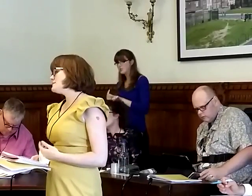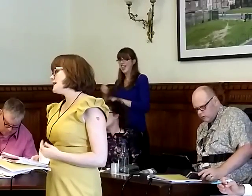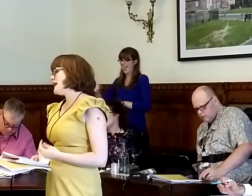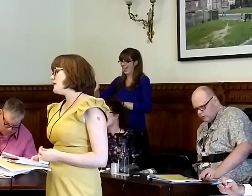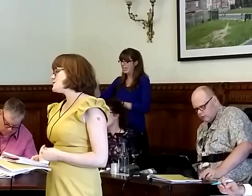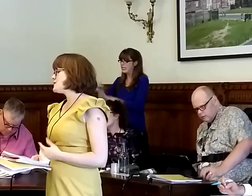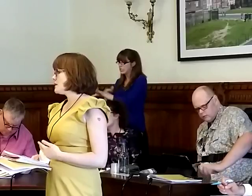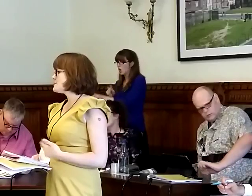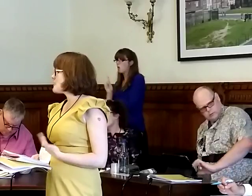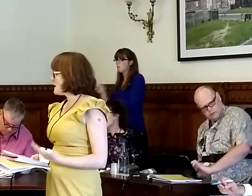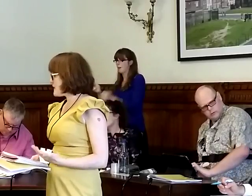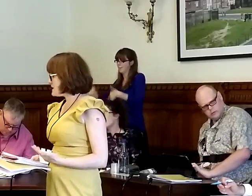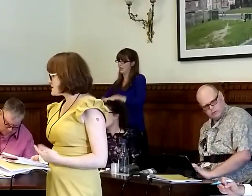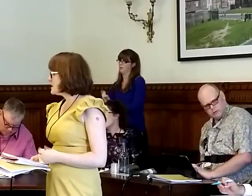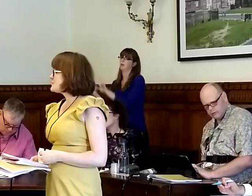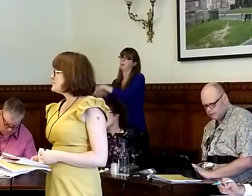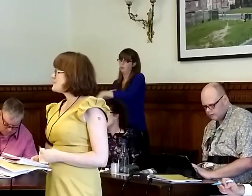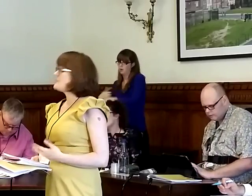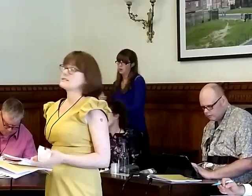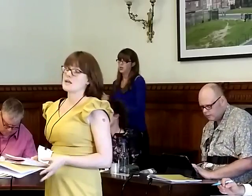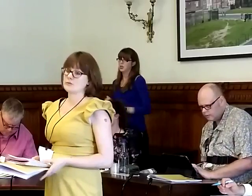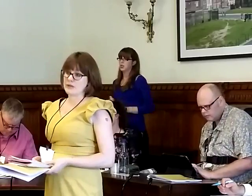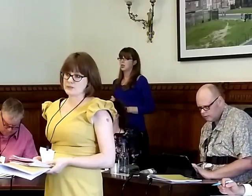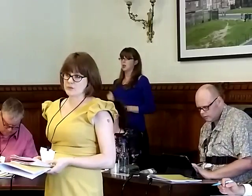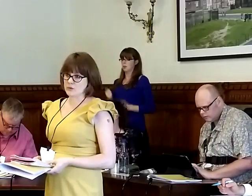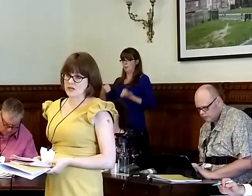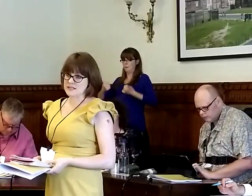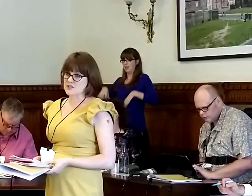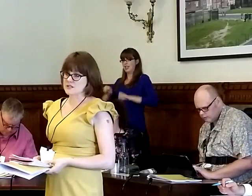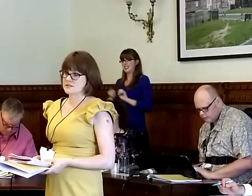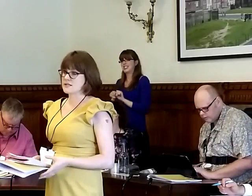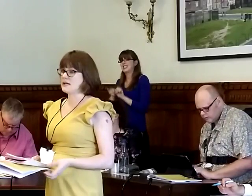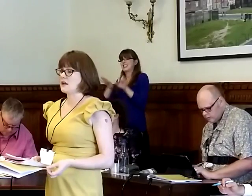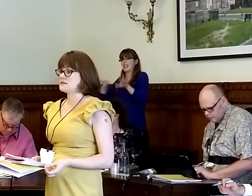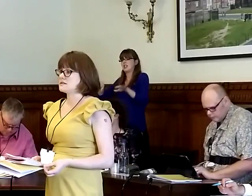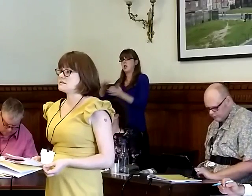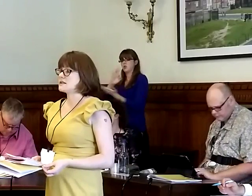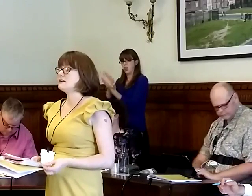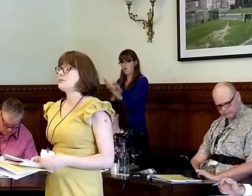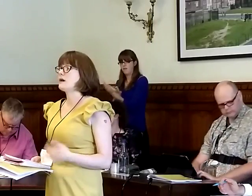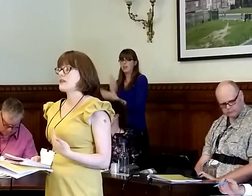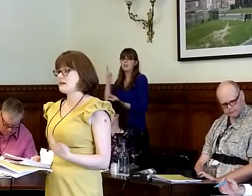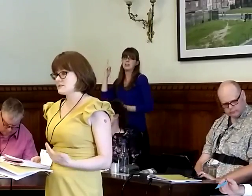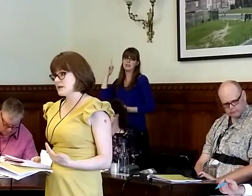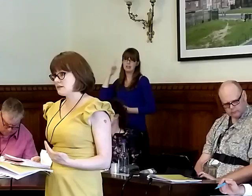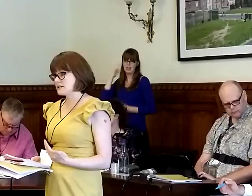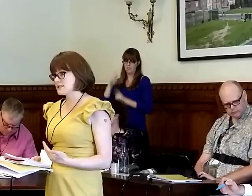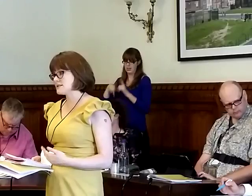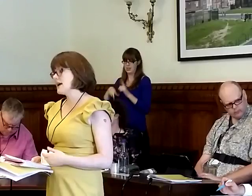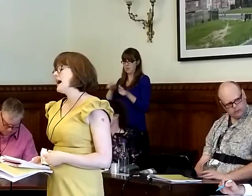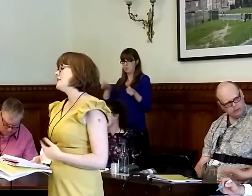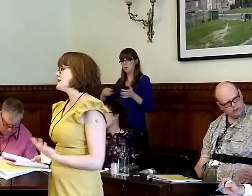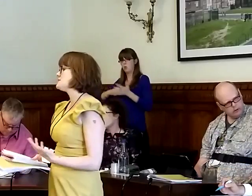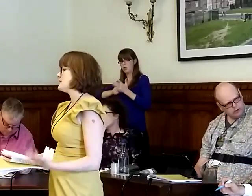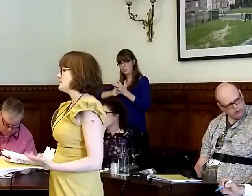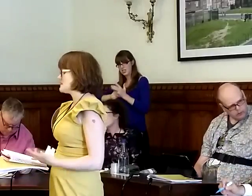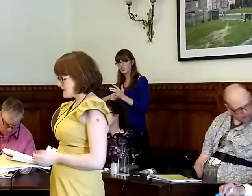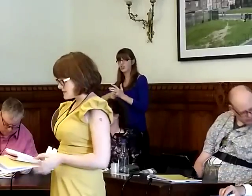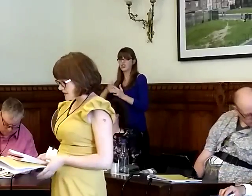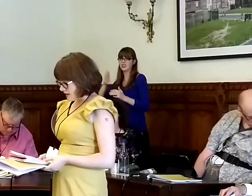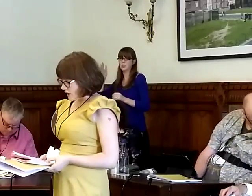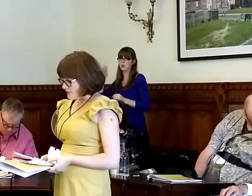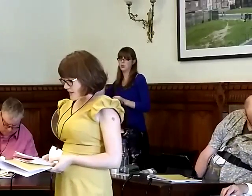also sent out some surveys to deaf and disabled people's organisations in London to hear about their experiences and